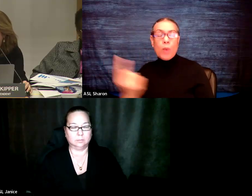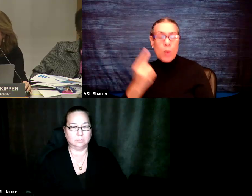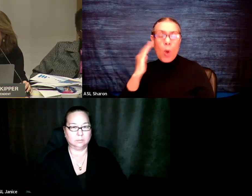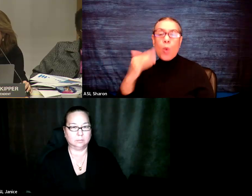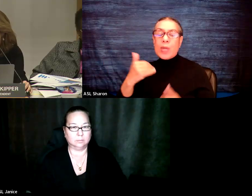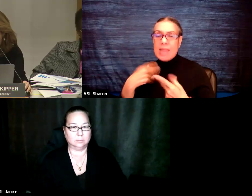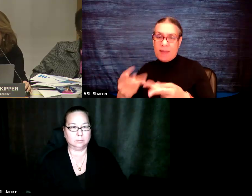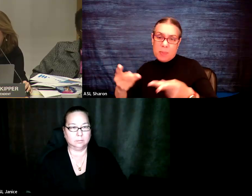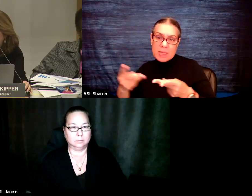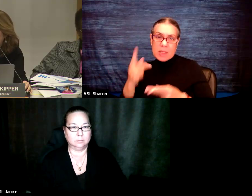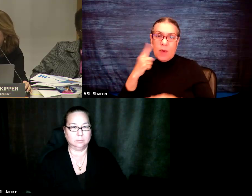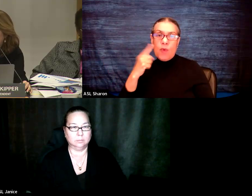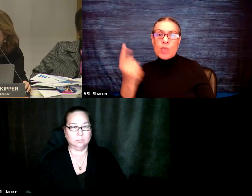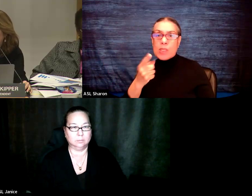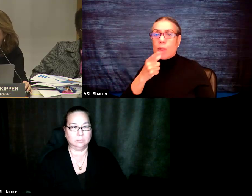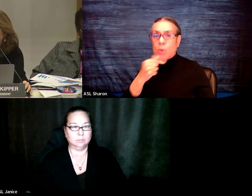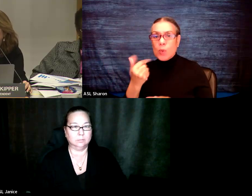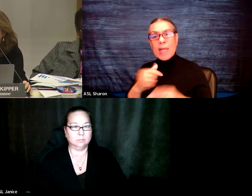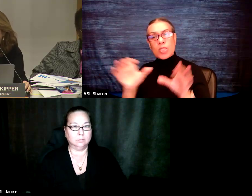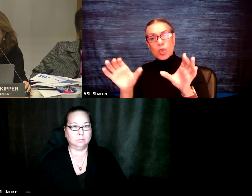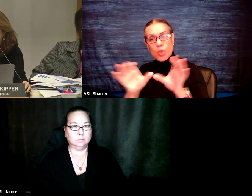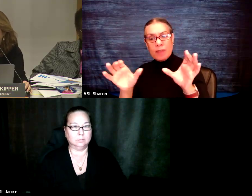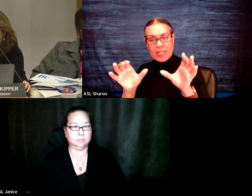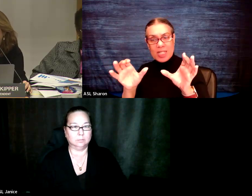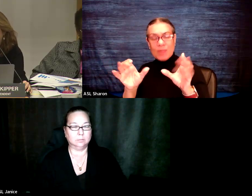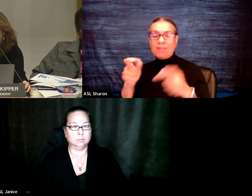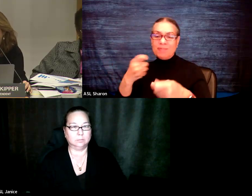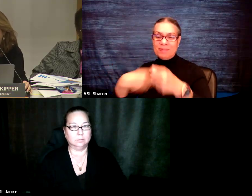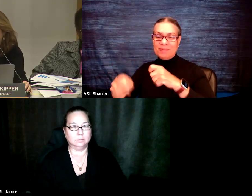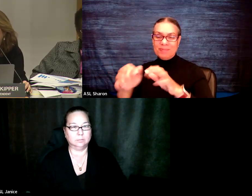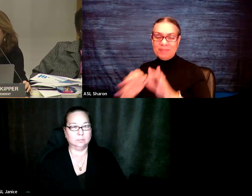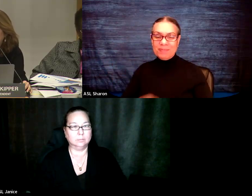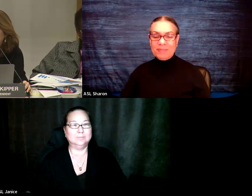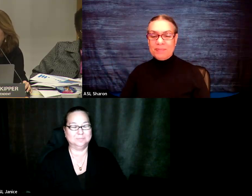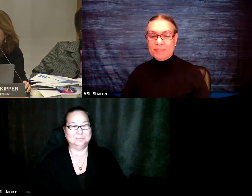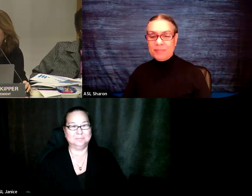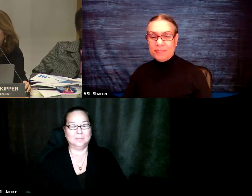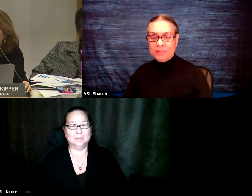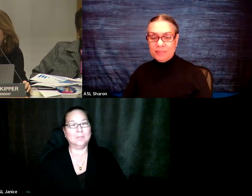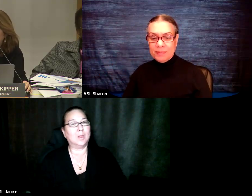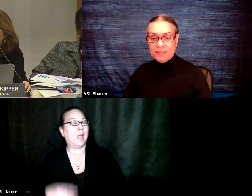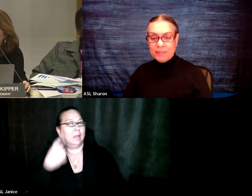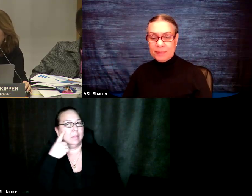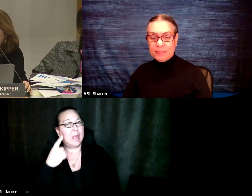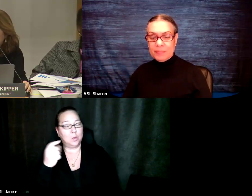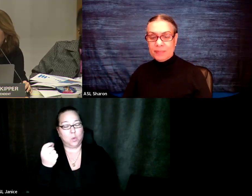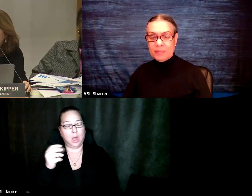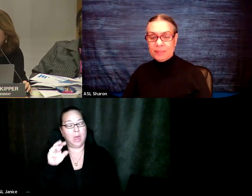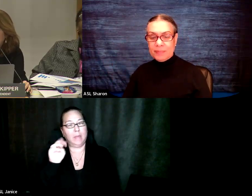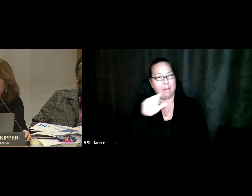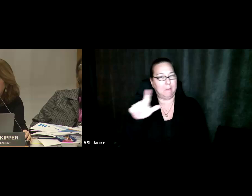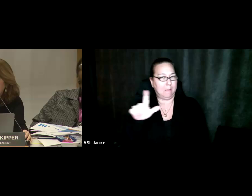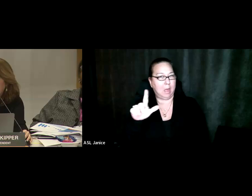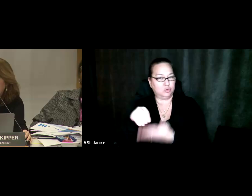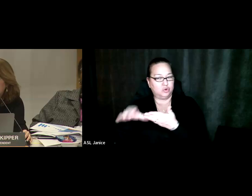position for somebody that has those certifications. And I think for our multilingual learners with disabilities, that's